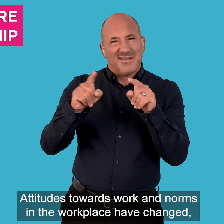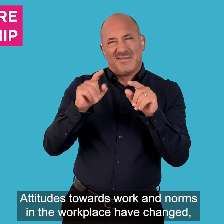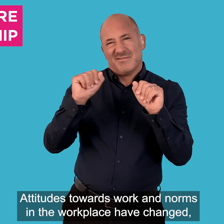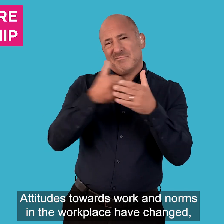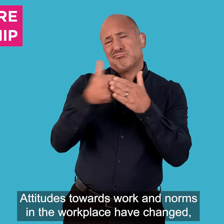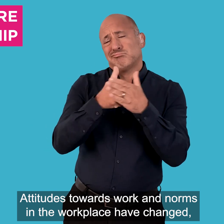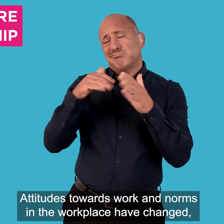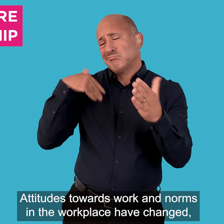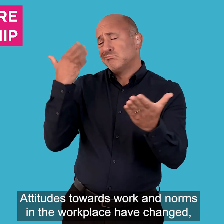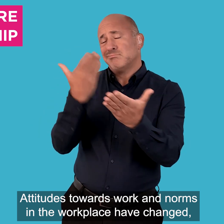changed,